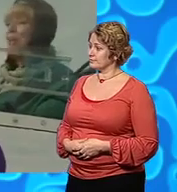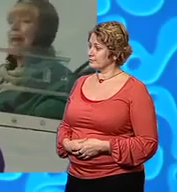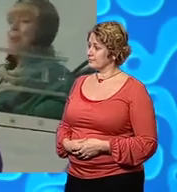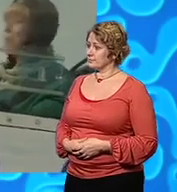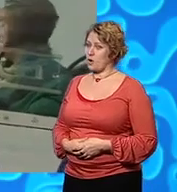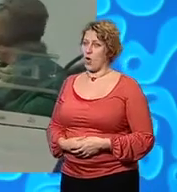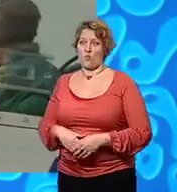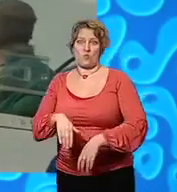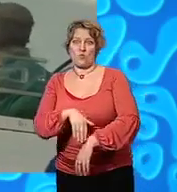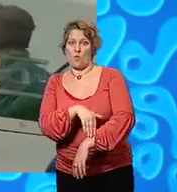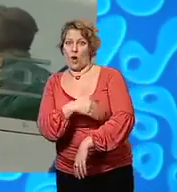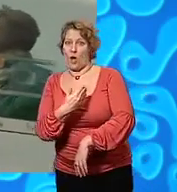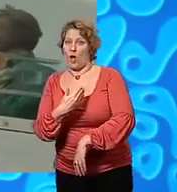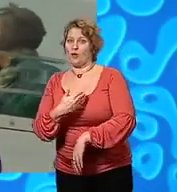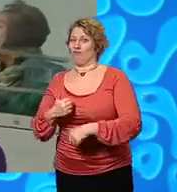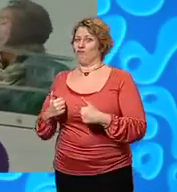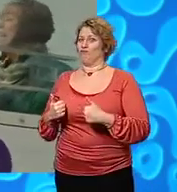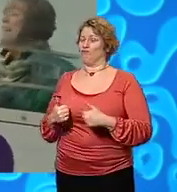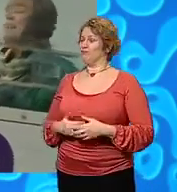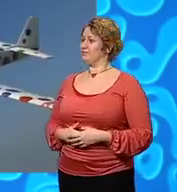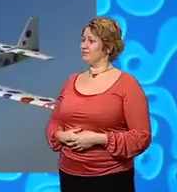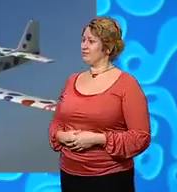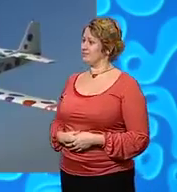Won't be long now, Pippin.